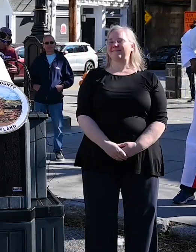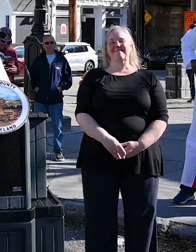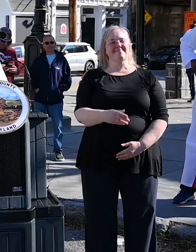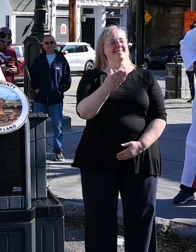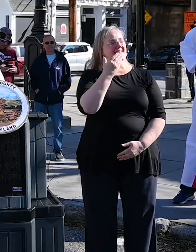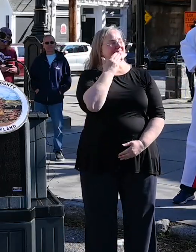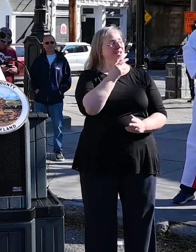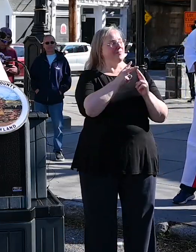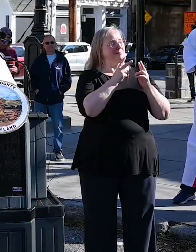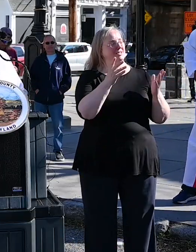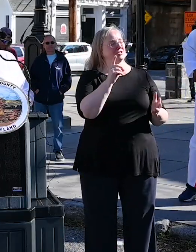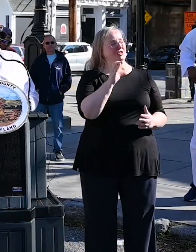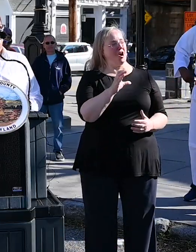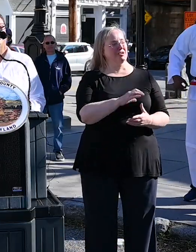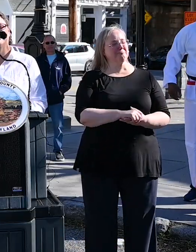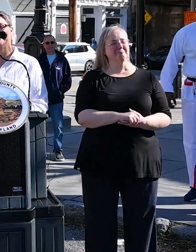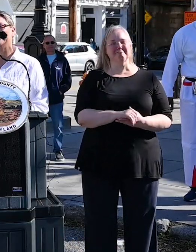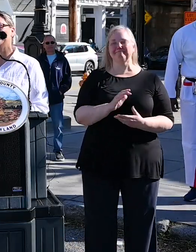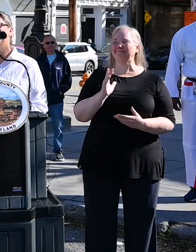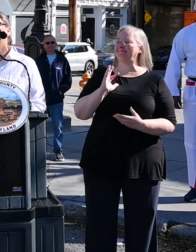Thank you very much, Doc.